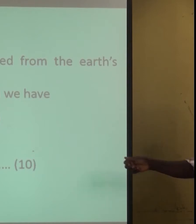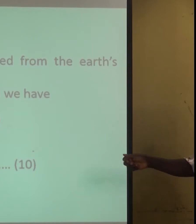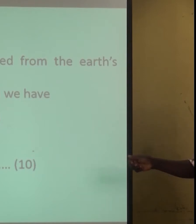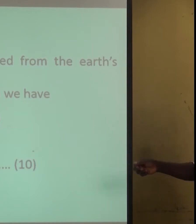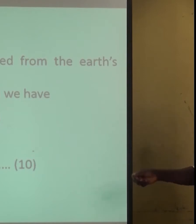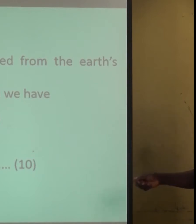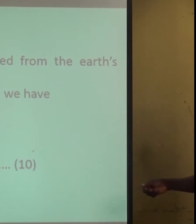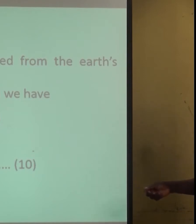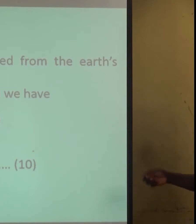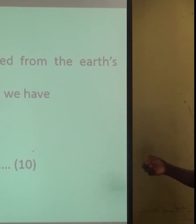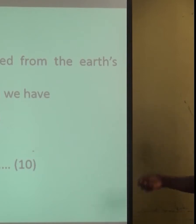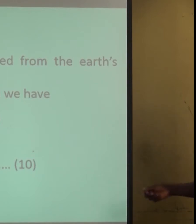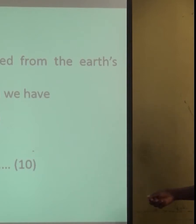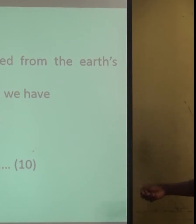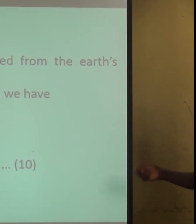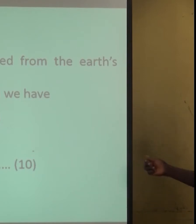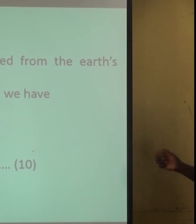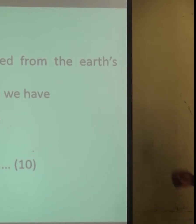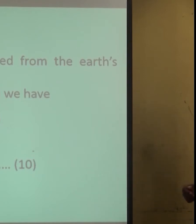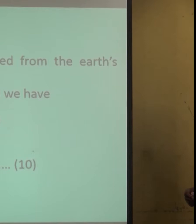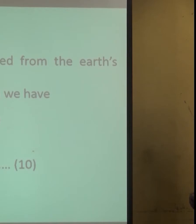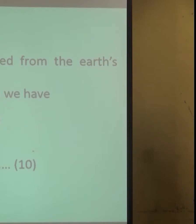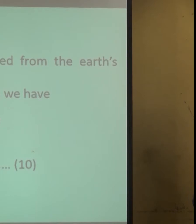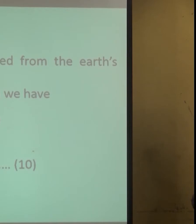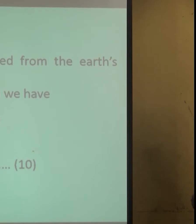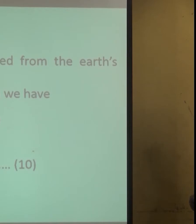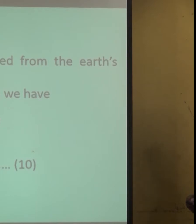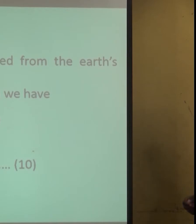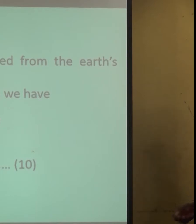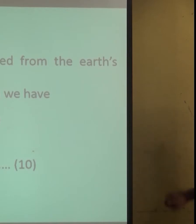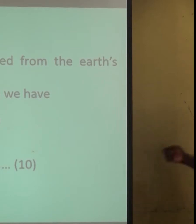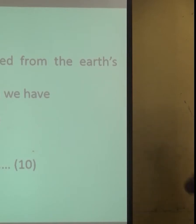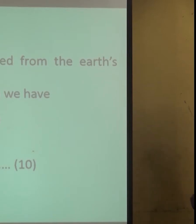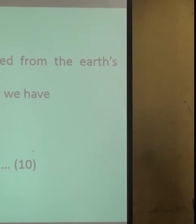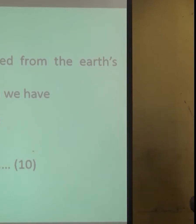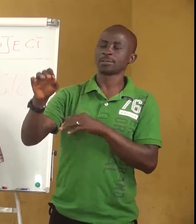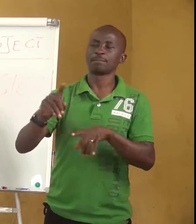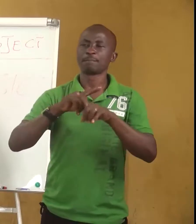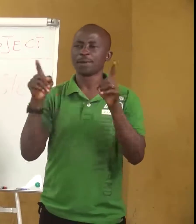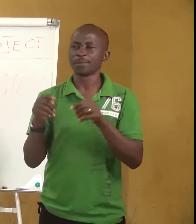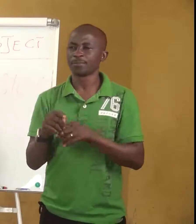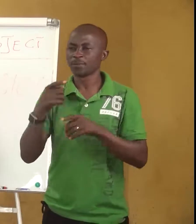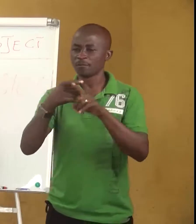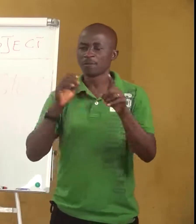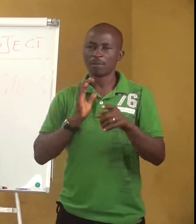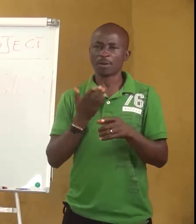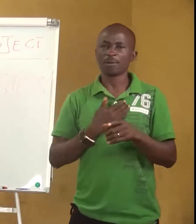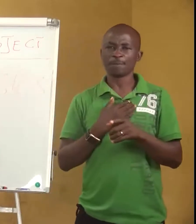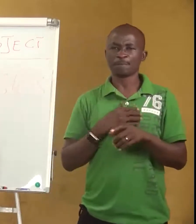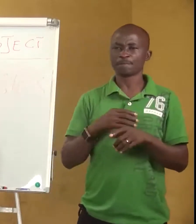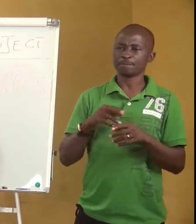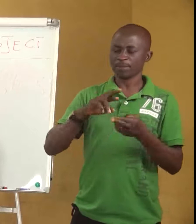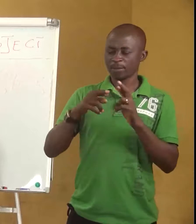E all over capital R, and that gives us equation 9. But from our